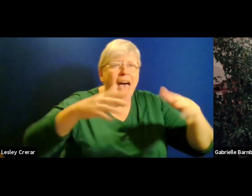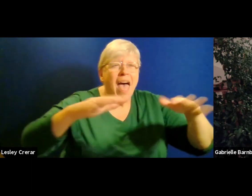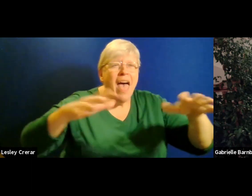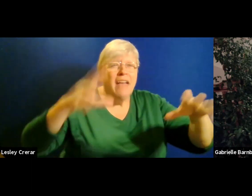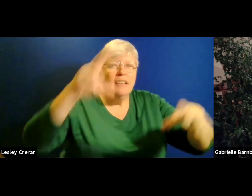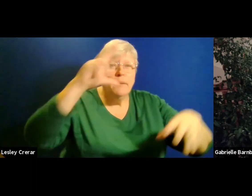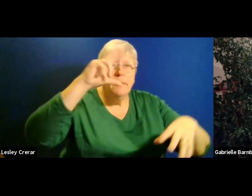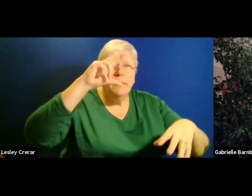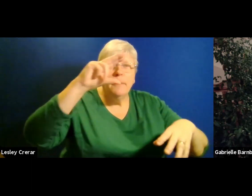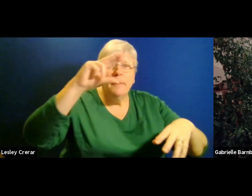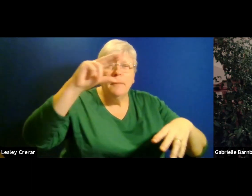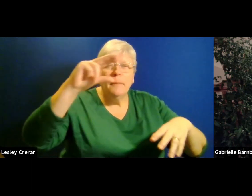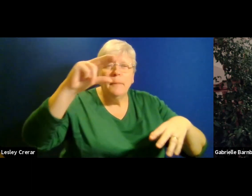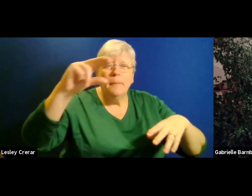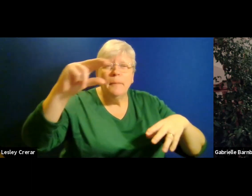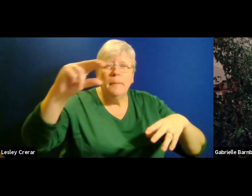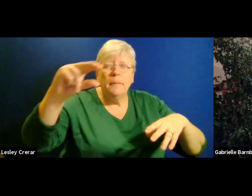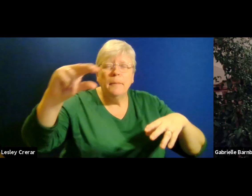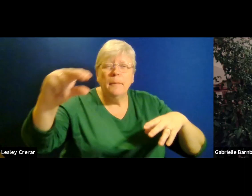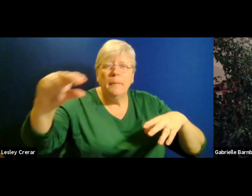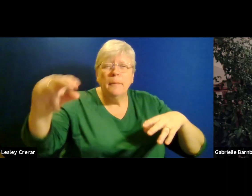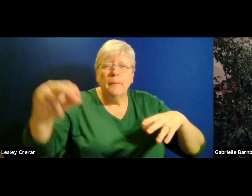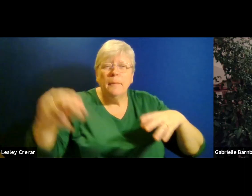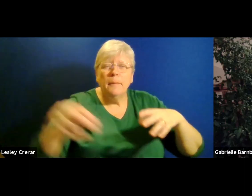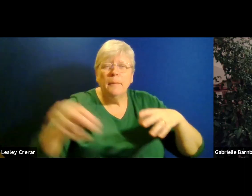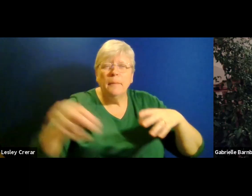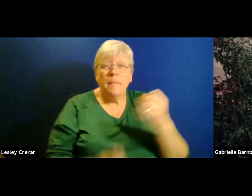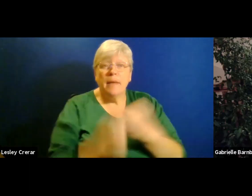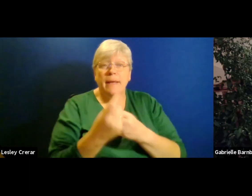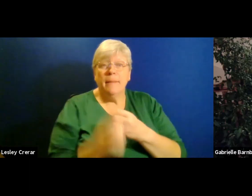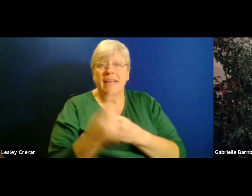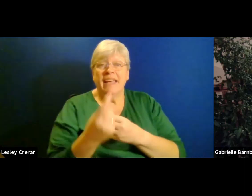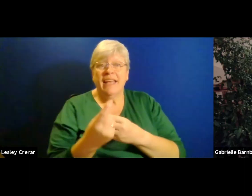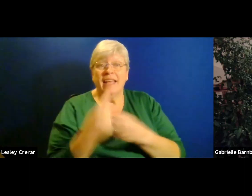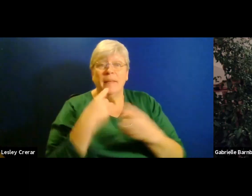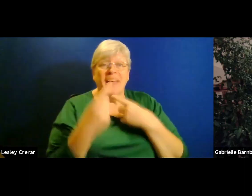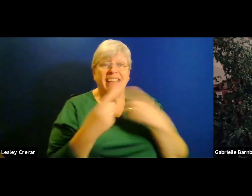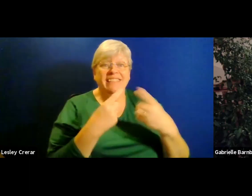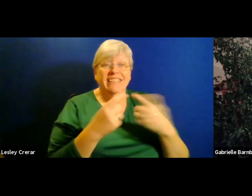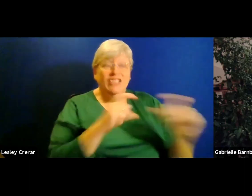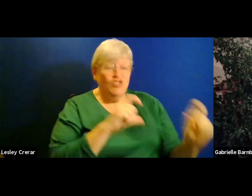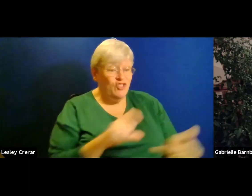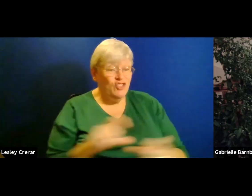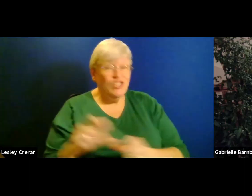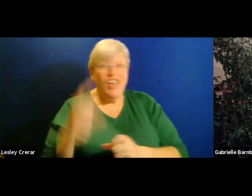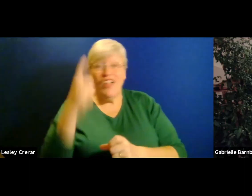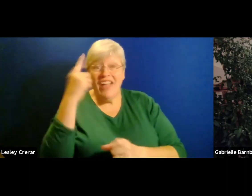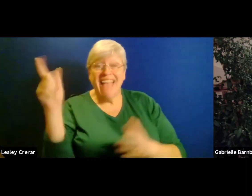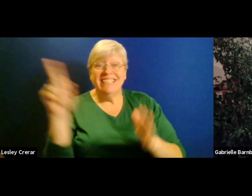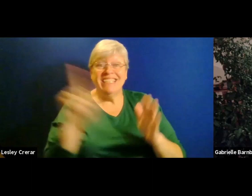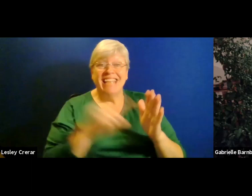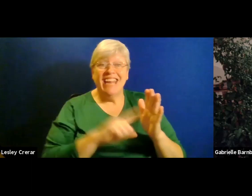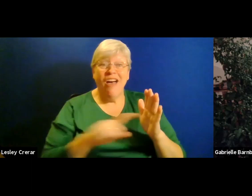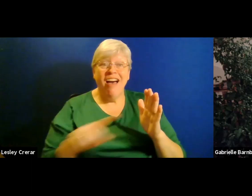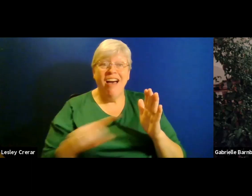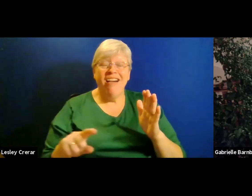Messages arrived, ping to someone from somewhere. It means we're still in signal range